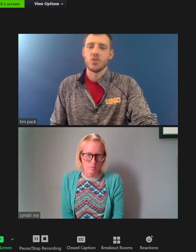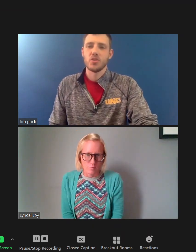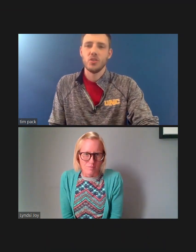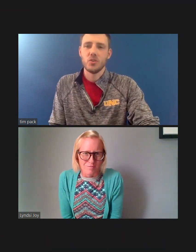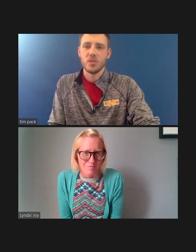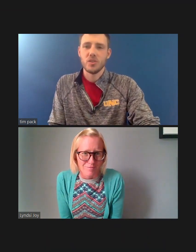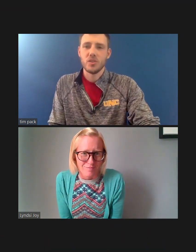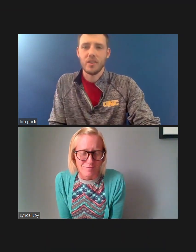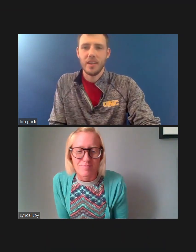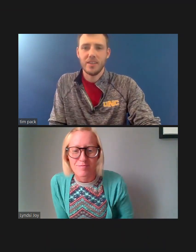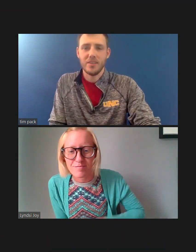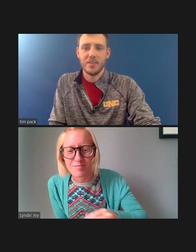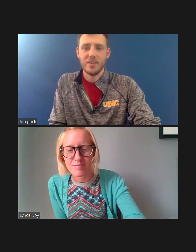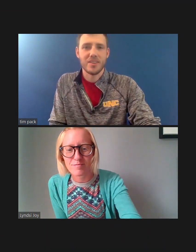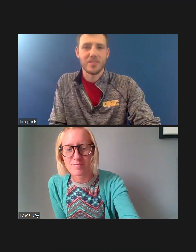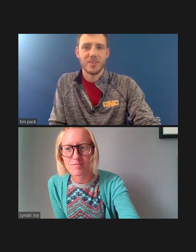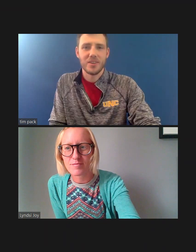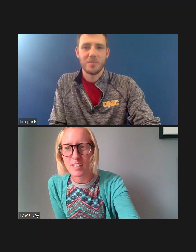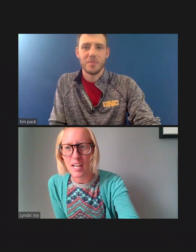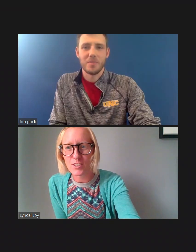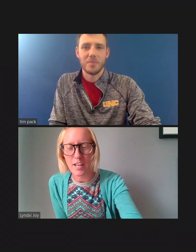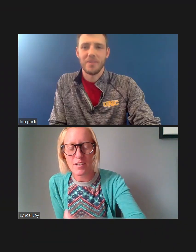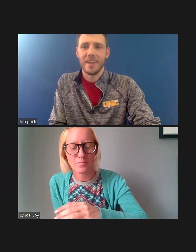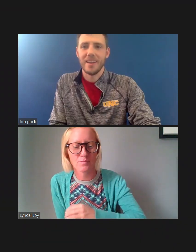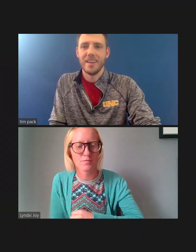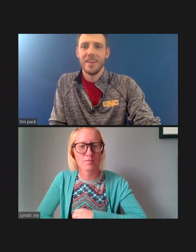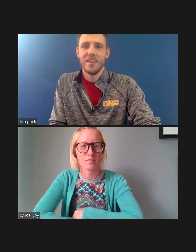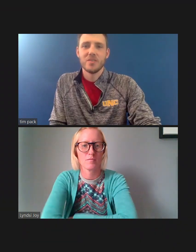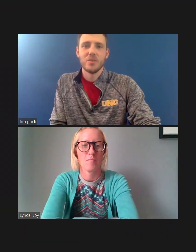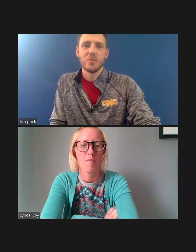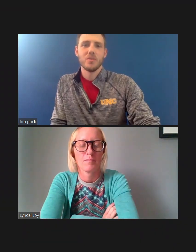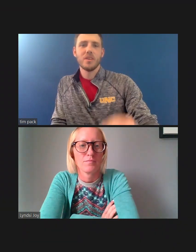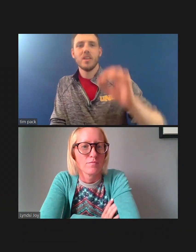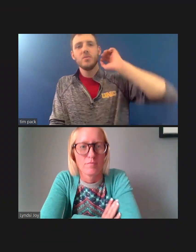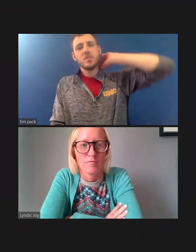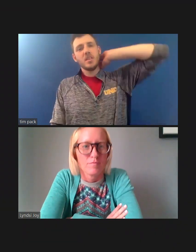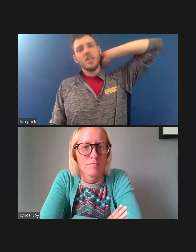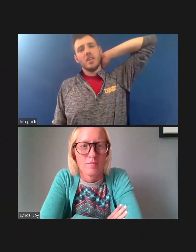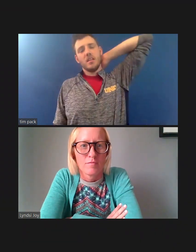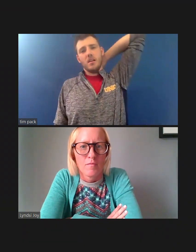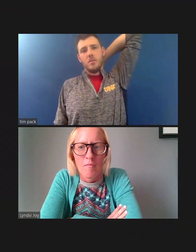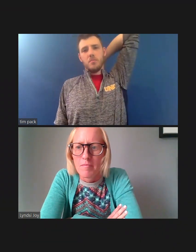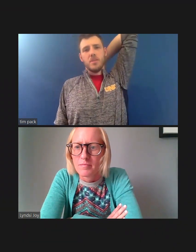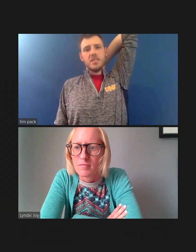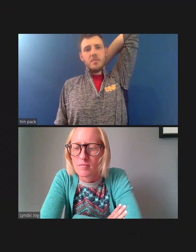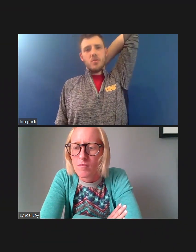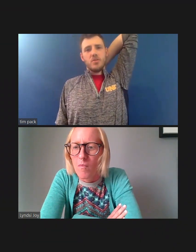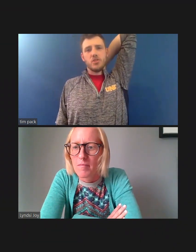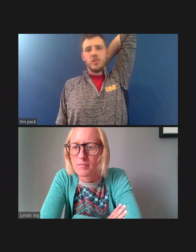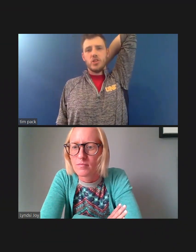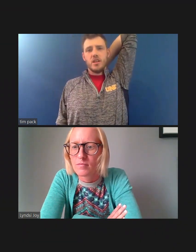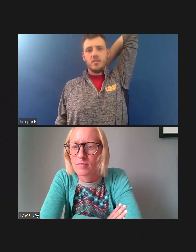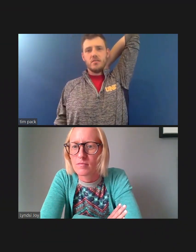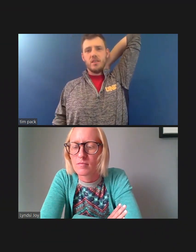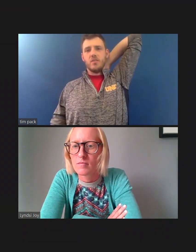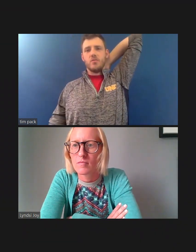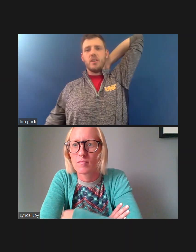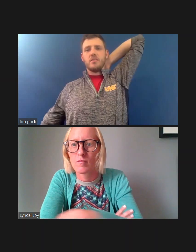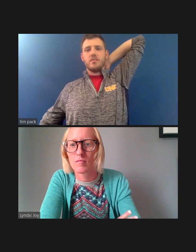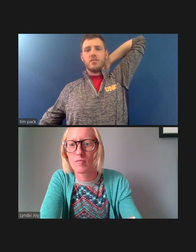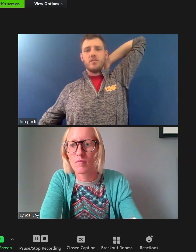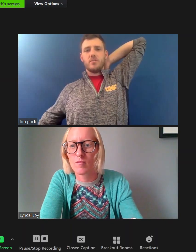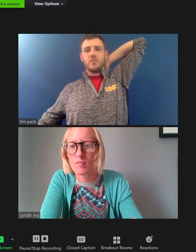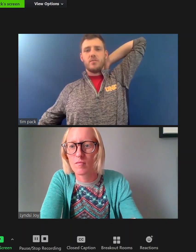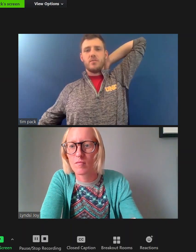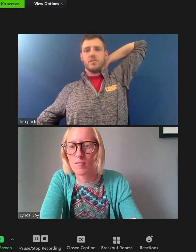It was just a little slow getting you to pause there. Sorry about that. So can you see the timer on the screen share in